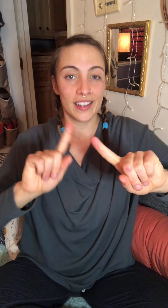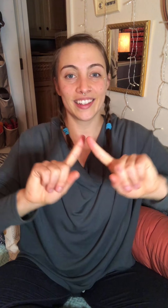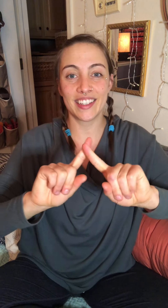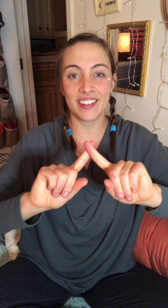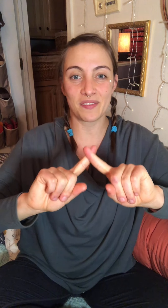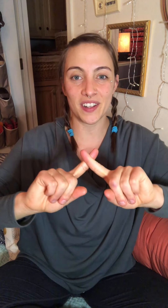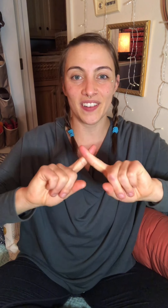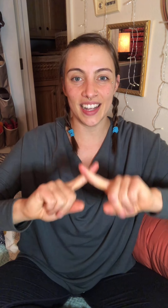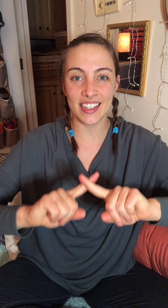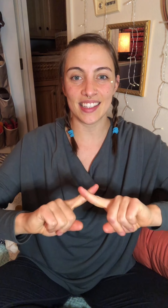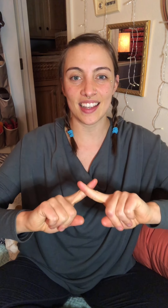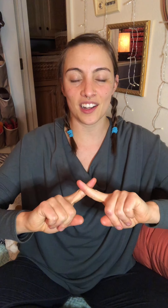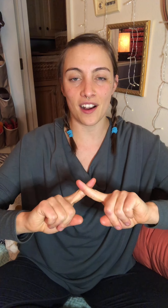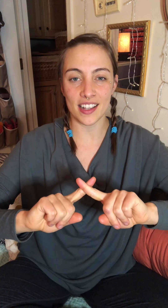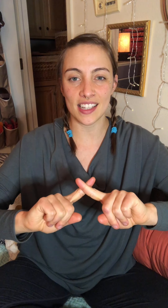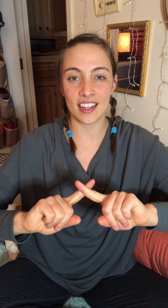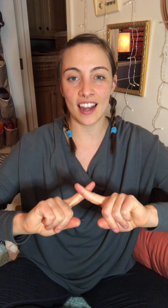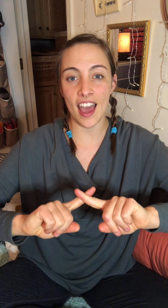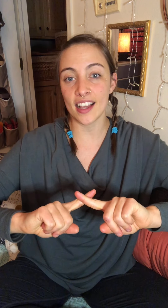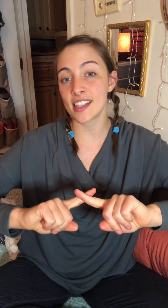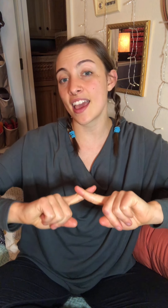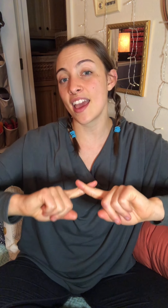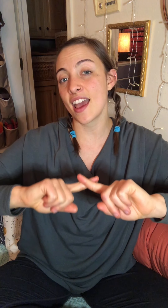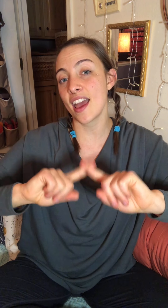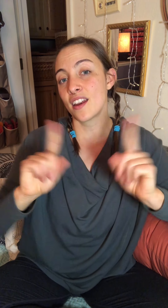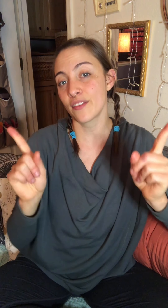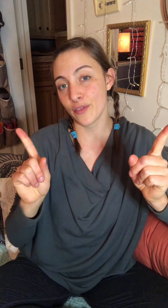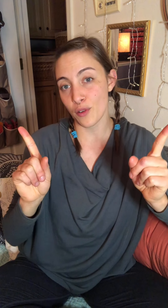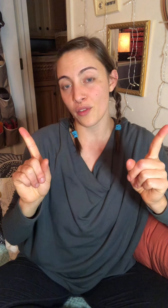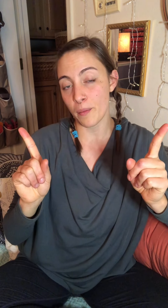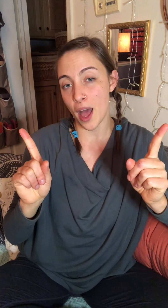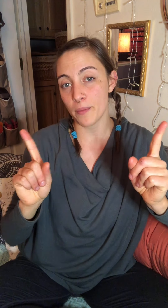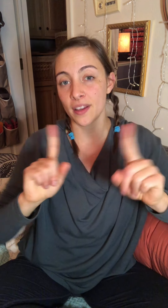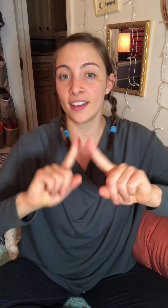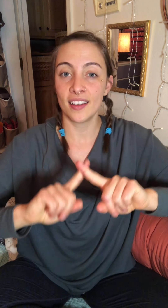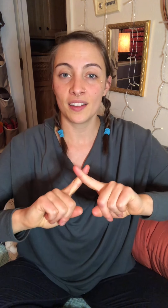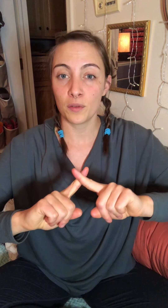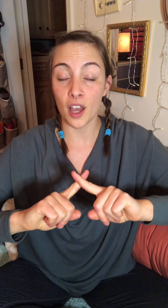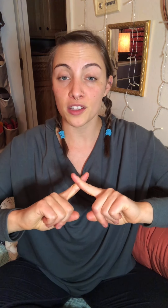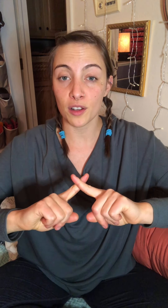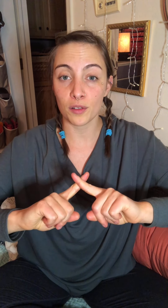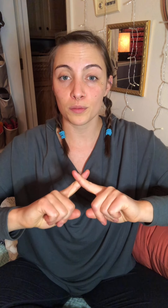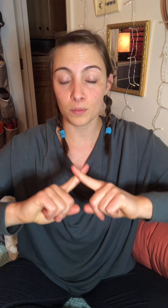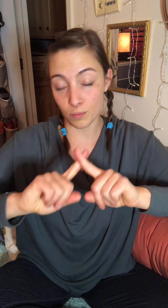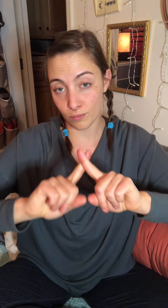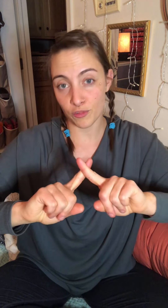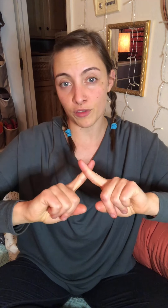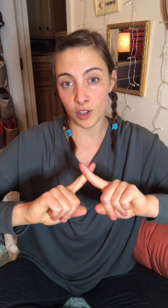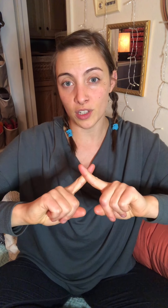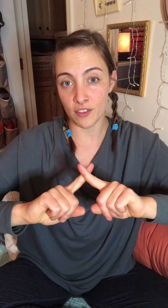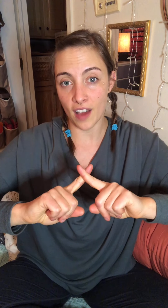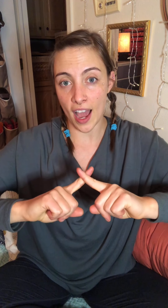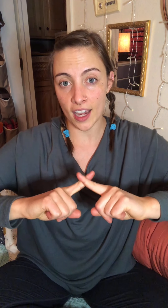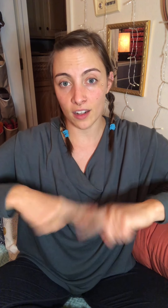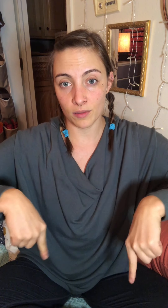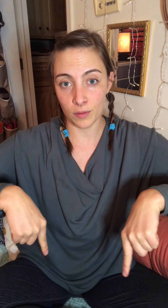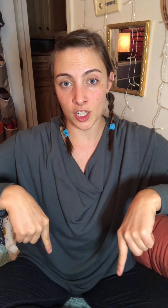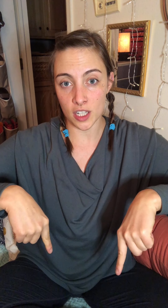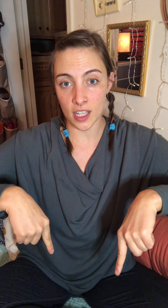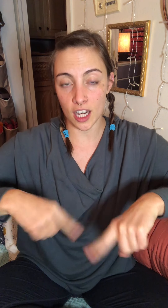Two number ones, crossed in an X, and throw them up. We also reviewed divide, which is here where